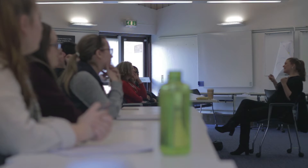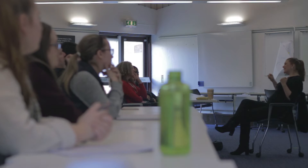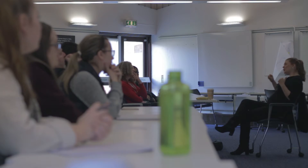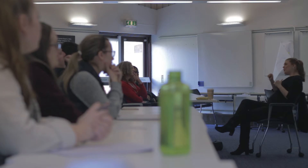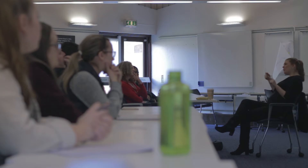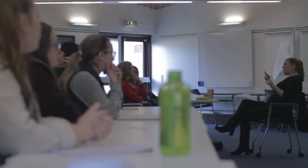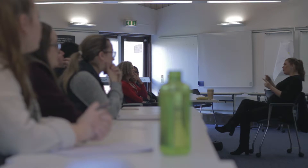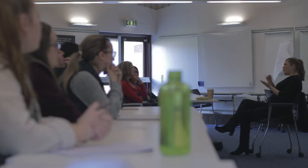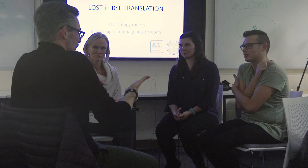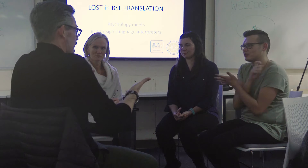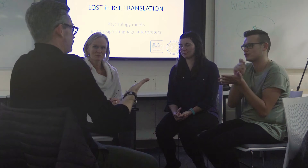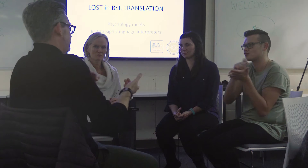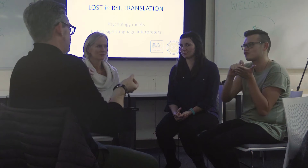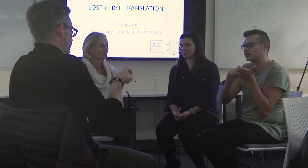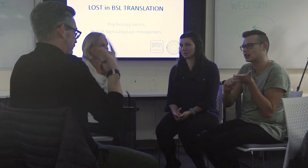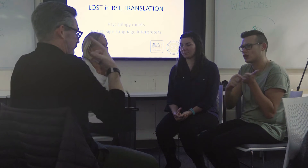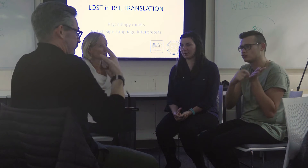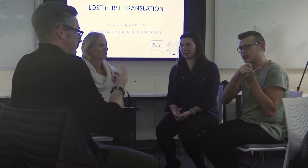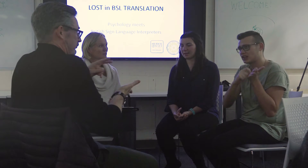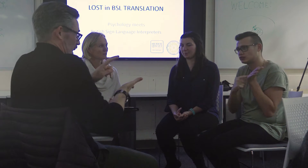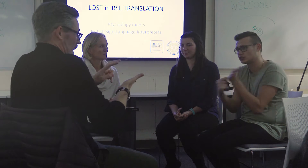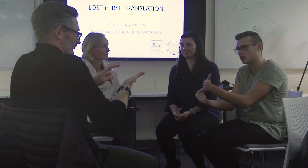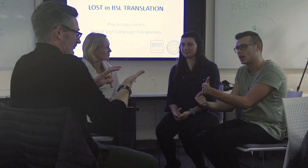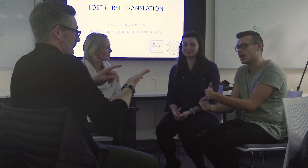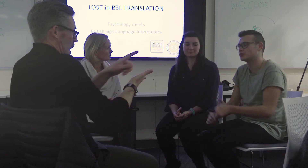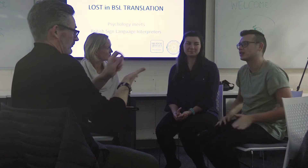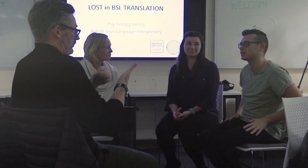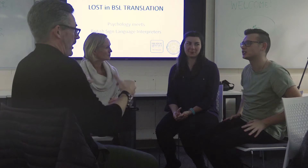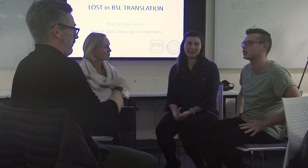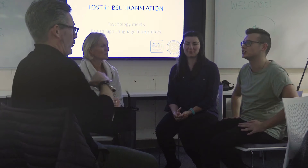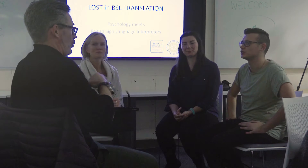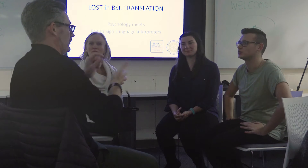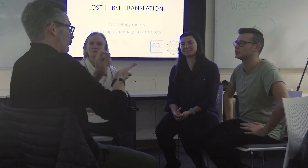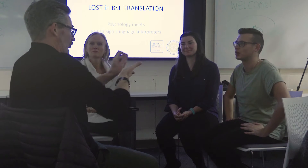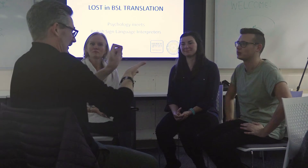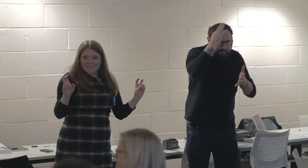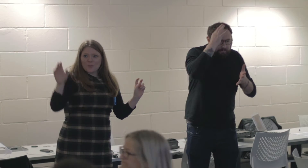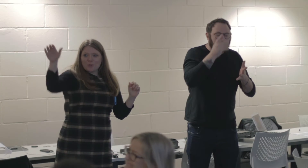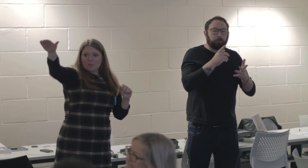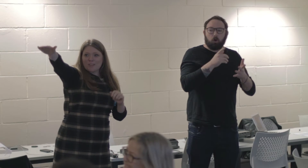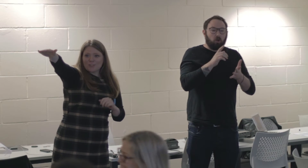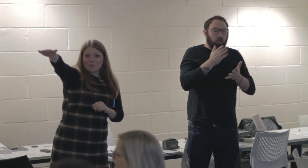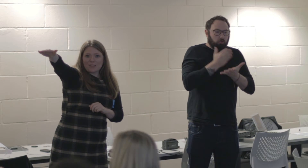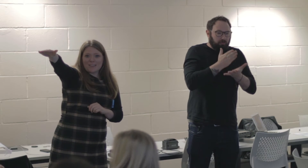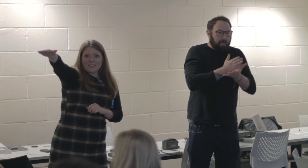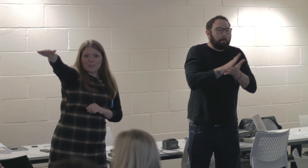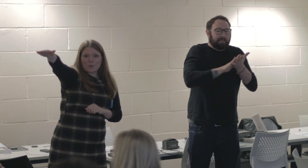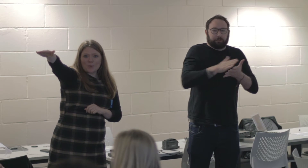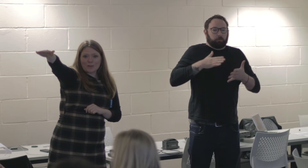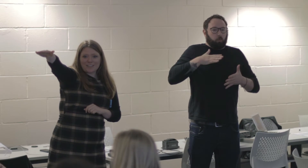view. So interpreters often don't know what psychologists' goals are in particular settings, and psychologists don't often have access